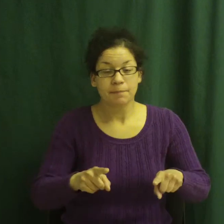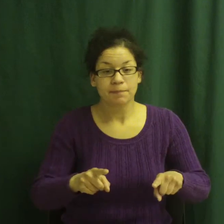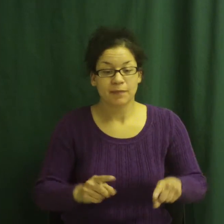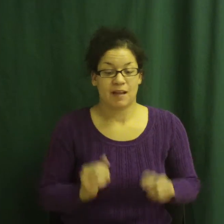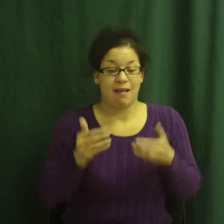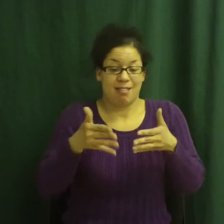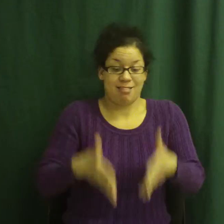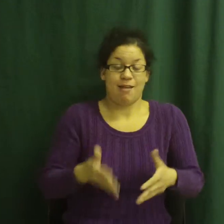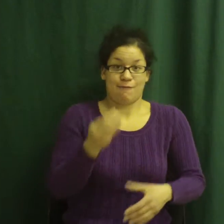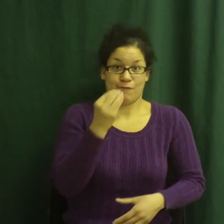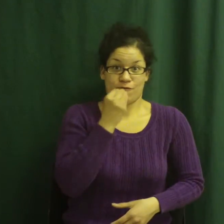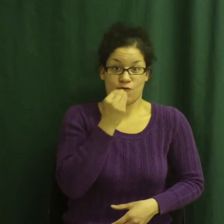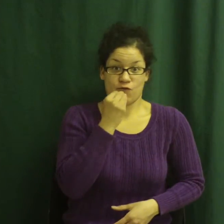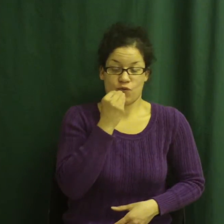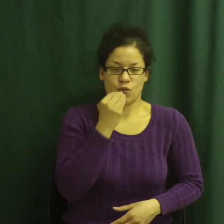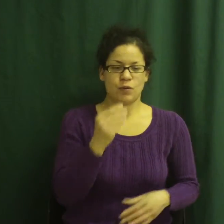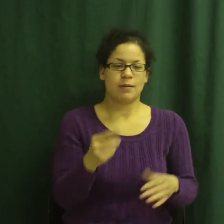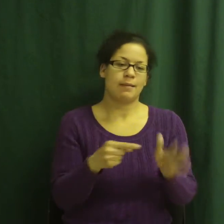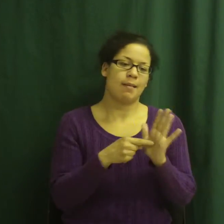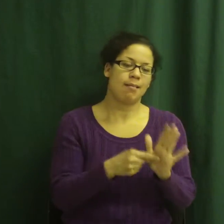together in a pastry crust.